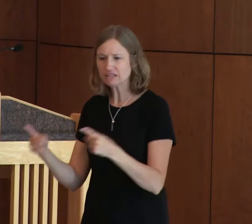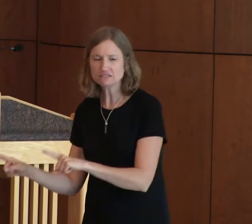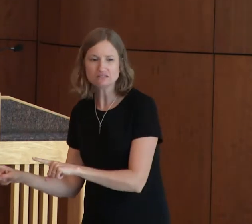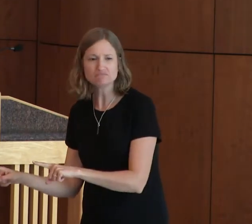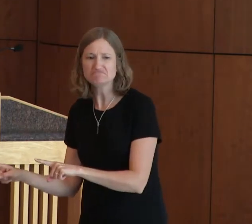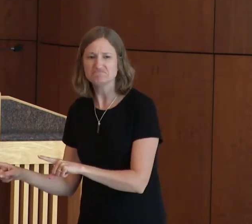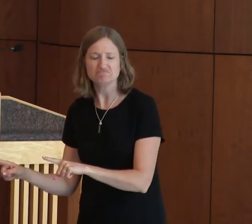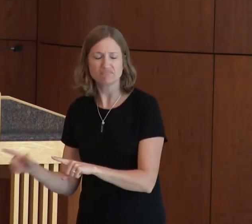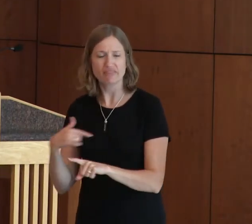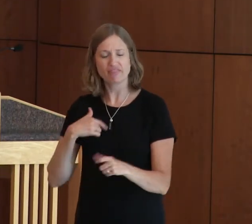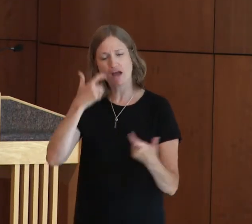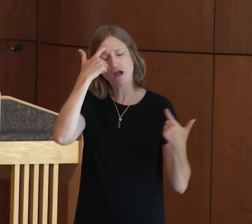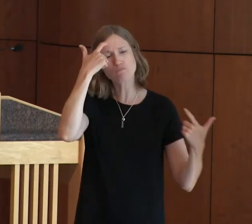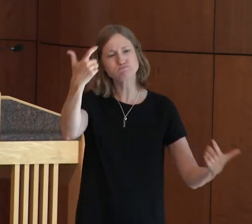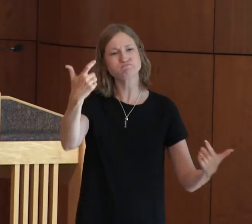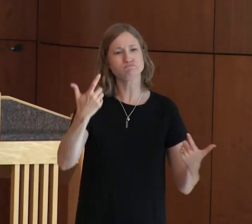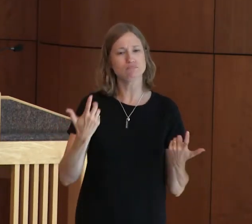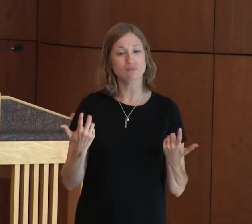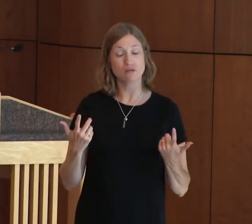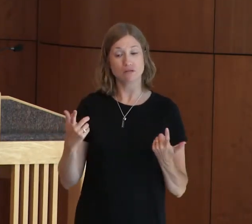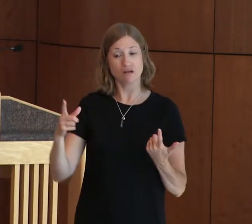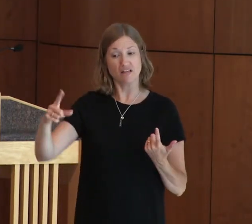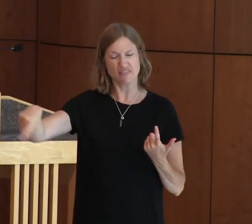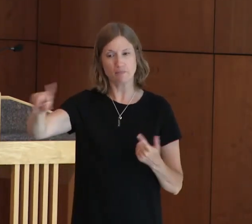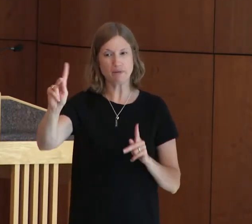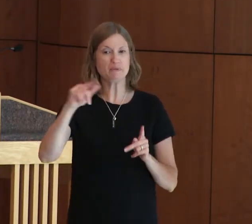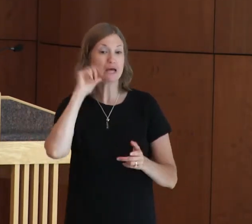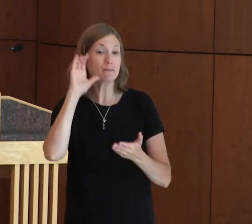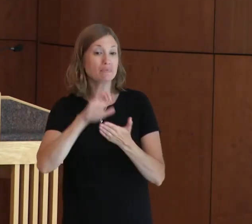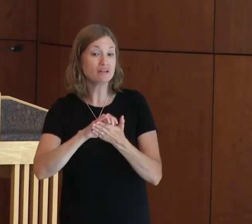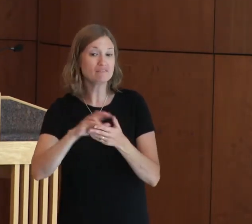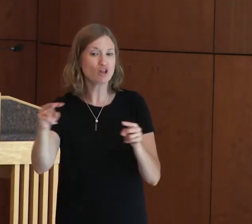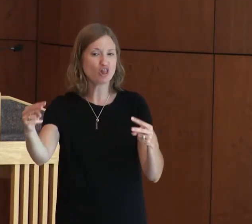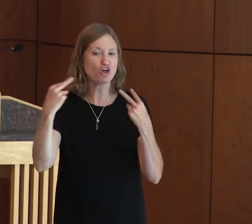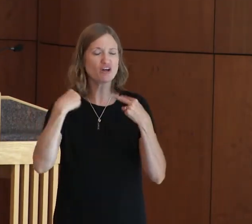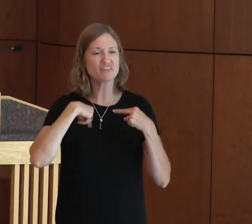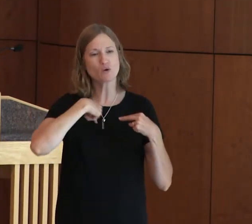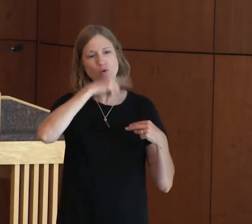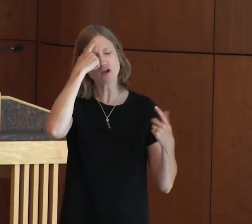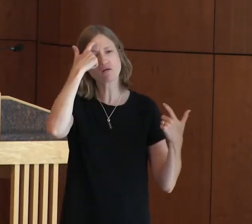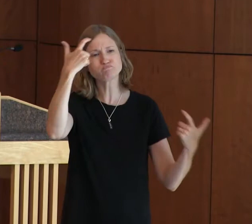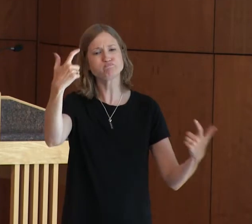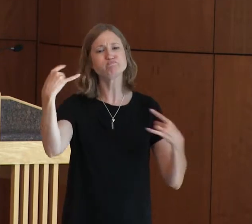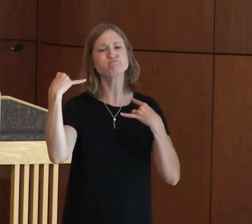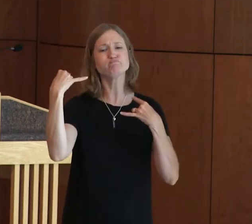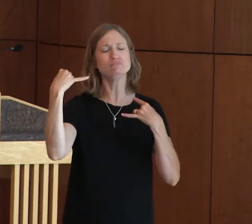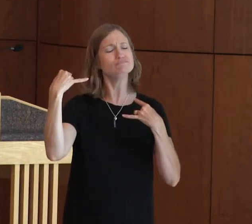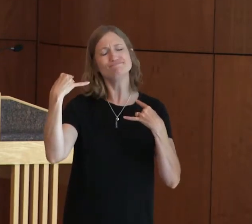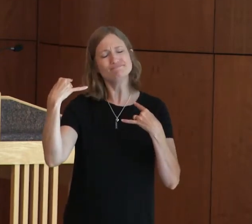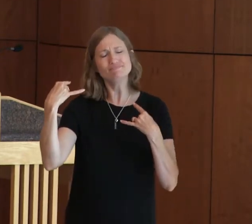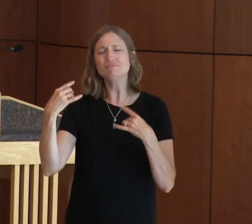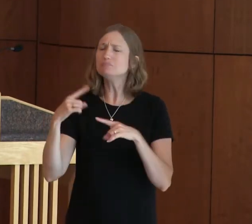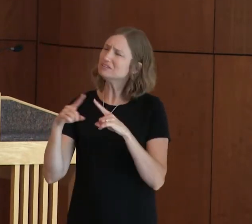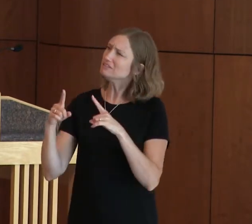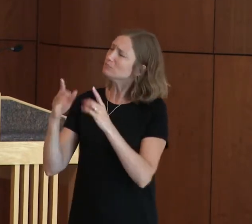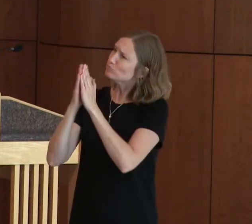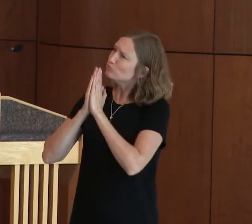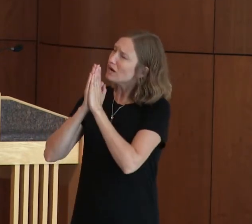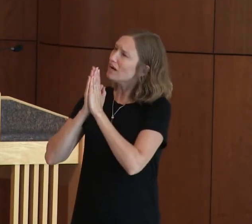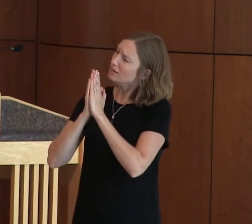what unbelievers make fun of, and often rightly so. Prayer is primarily about changing our own minds so